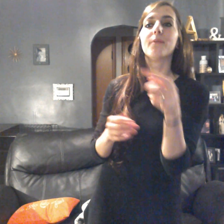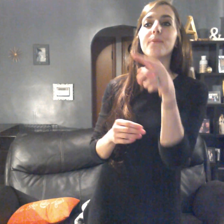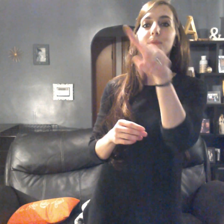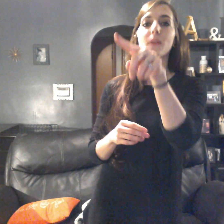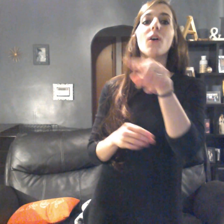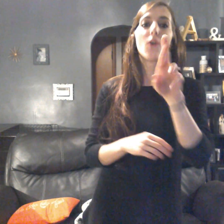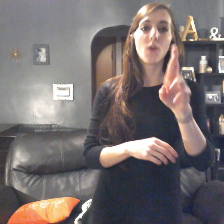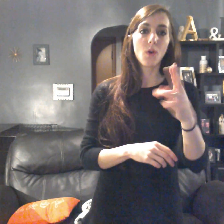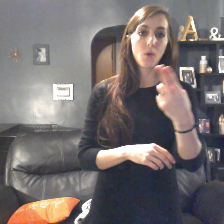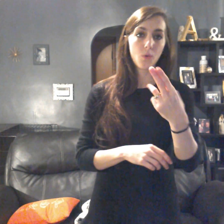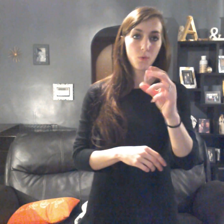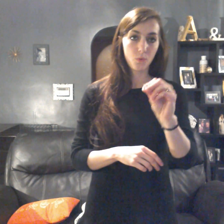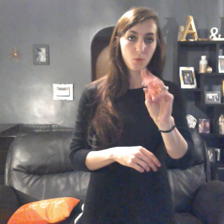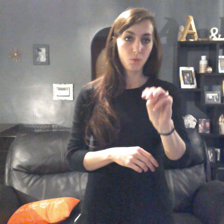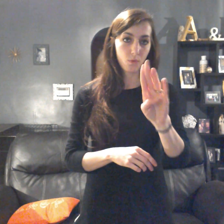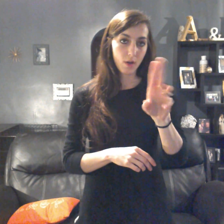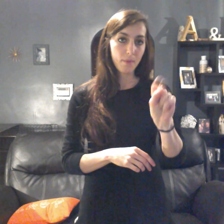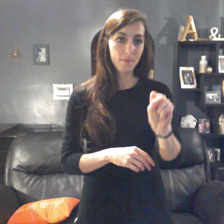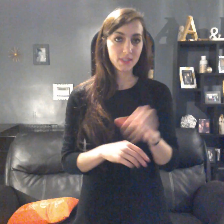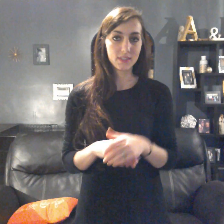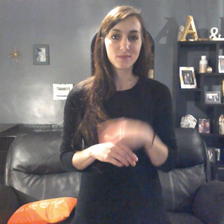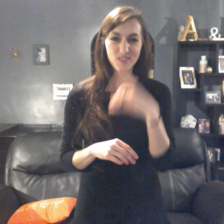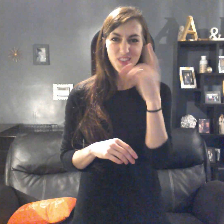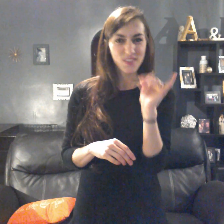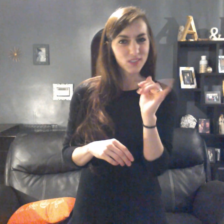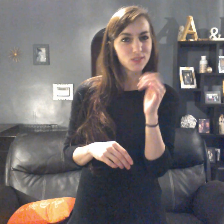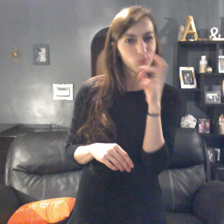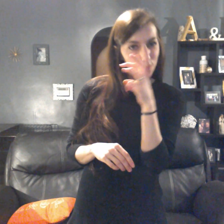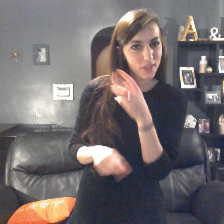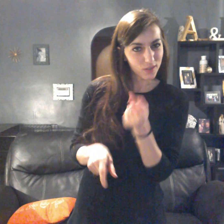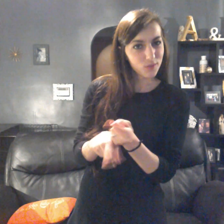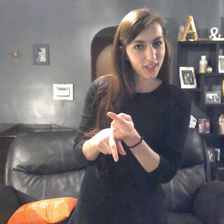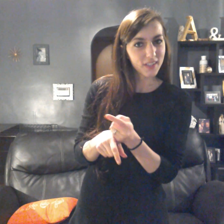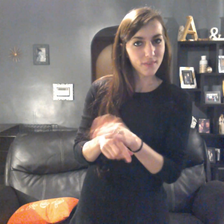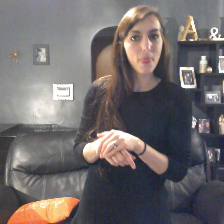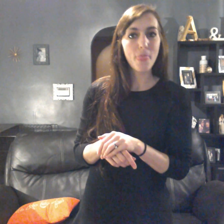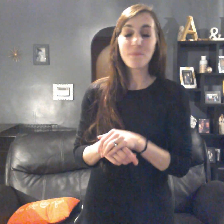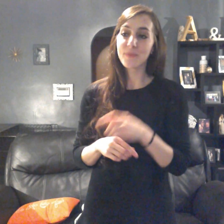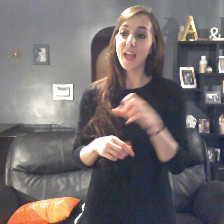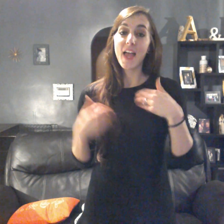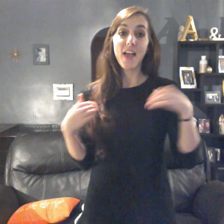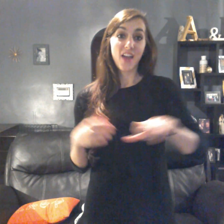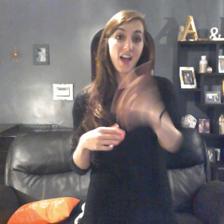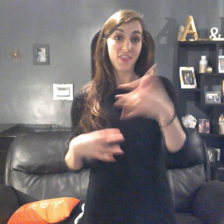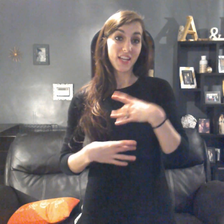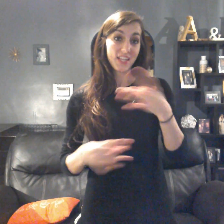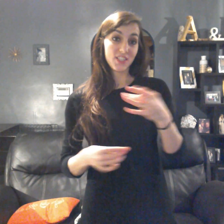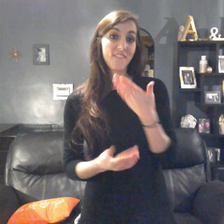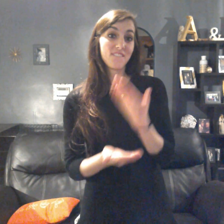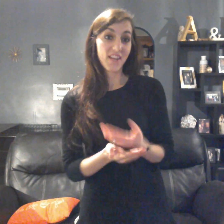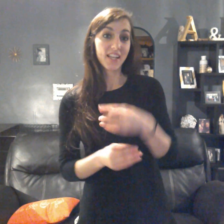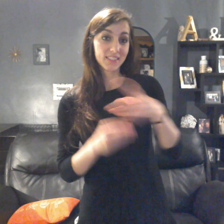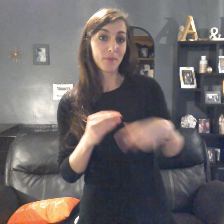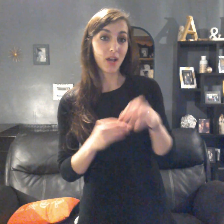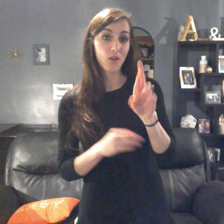looks weird. There are some other interesting facts about rhombuses that we'll get into later, but we don't need to know that. All you need to